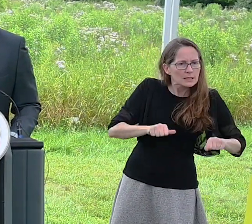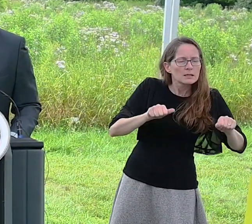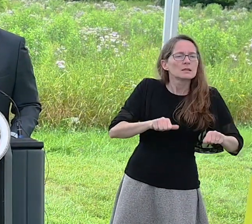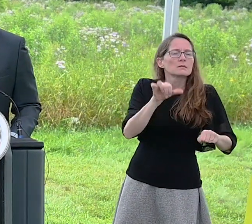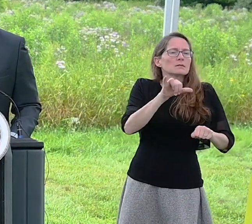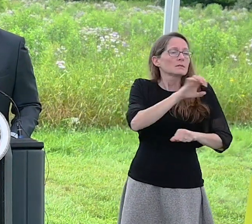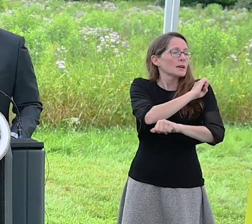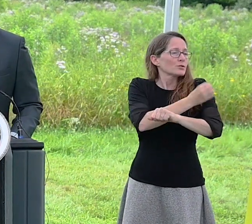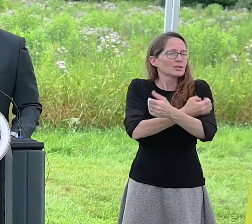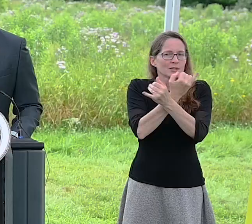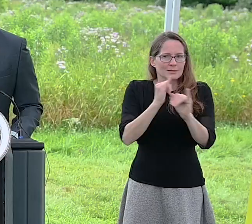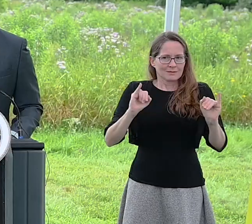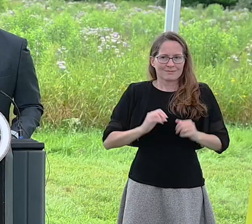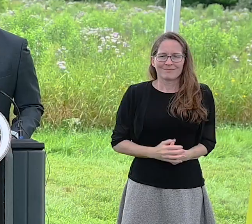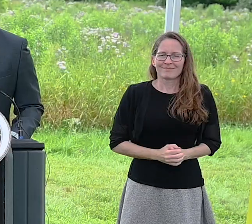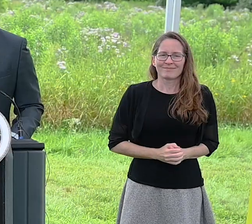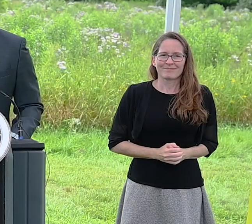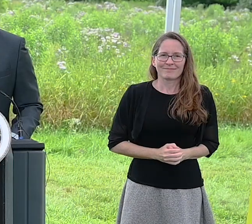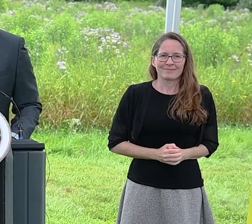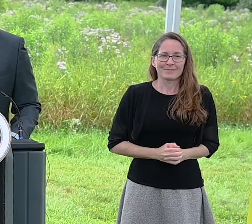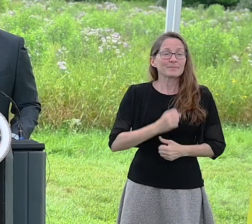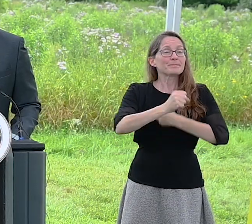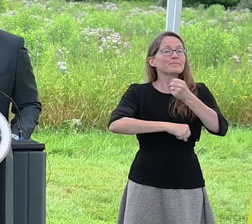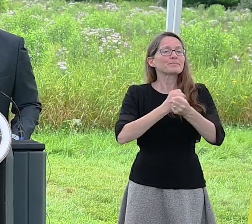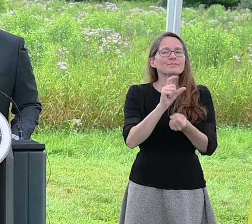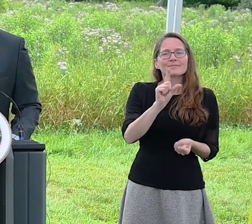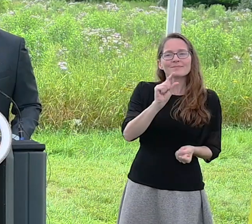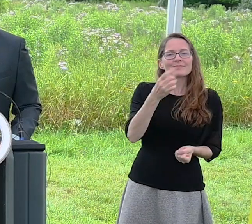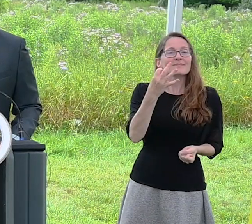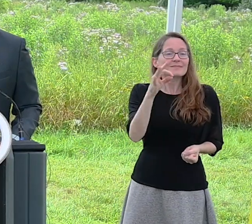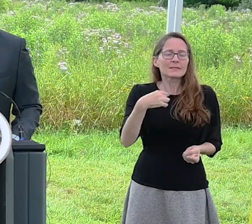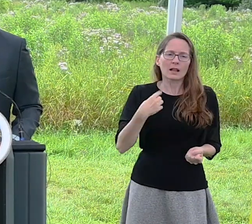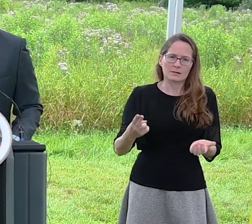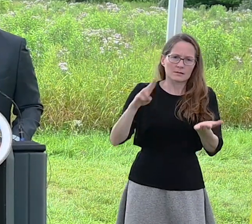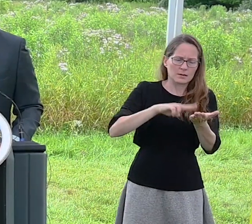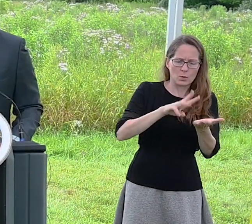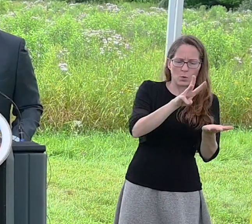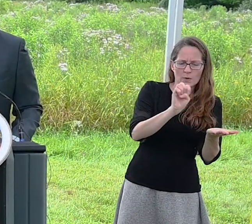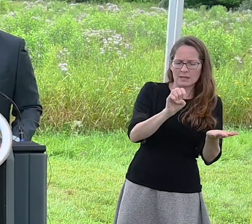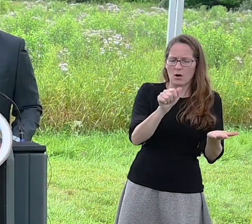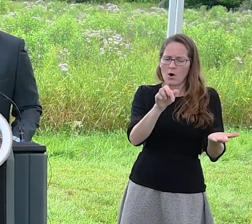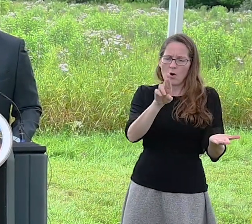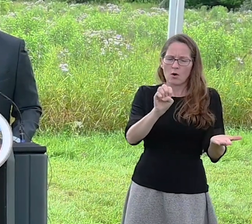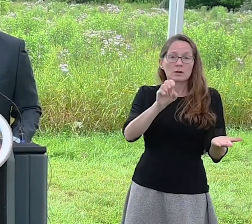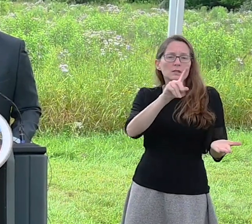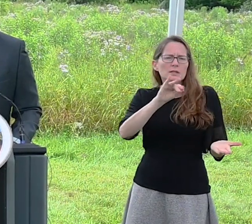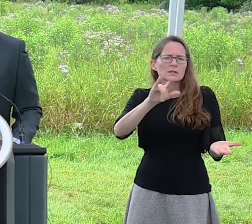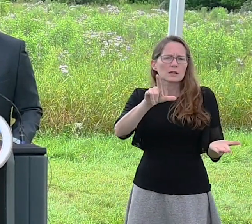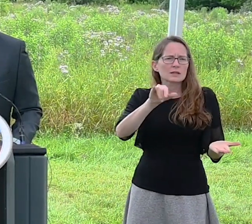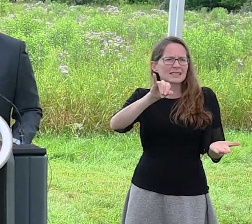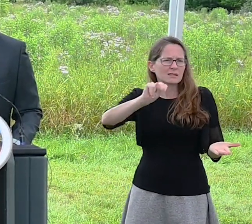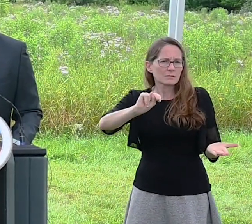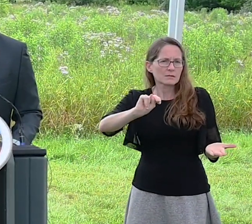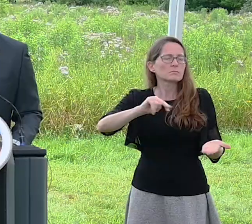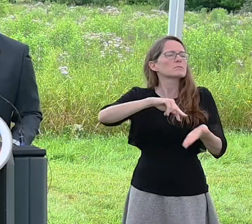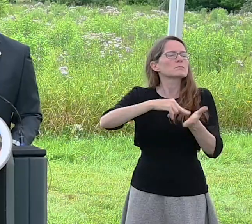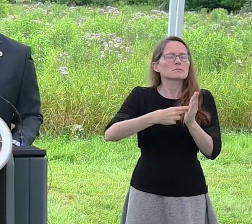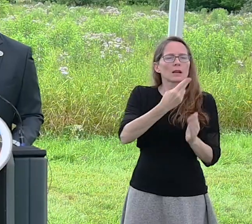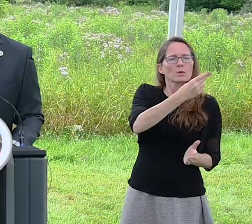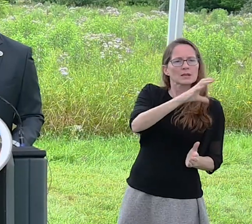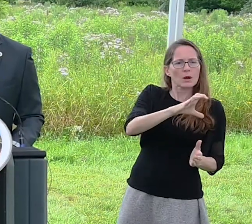independence. In 2019, I signed the We Are Still In Declaration aligning Howard County with